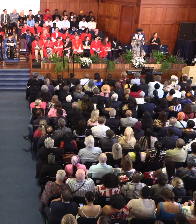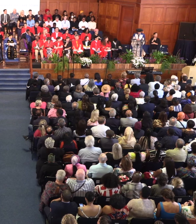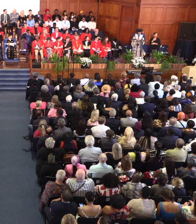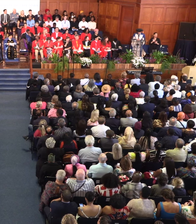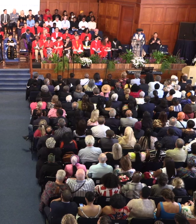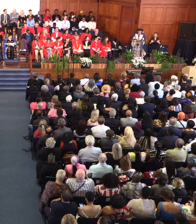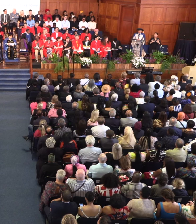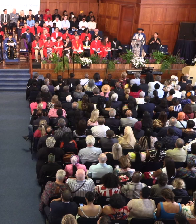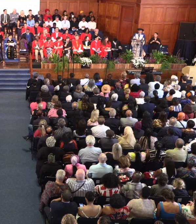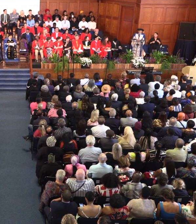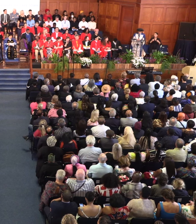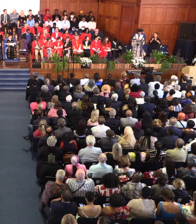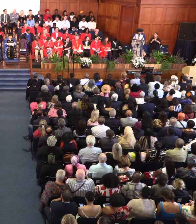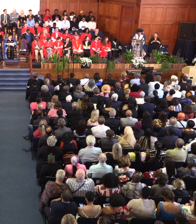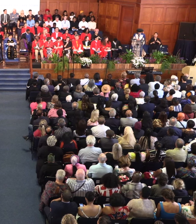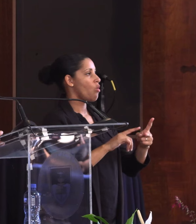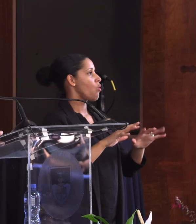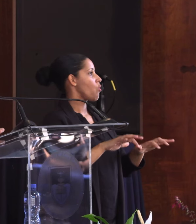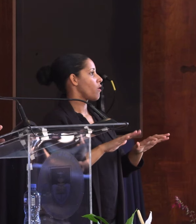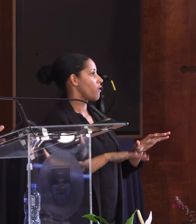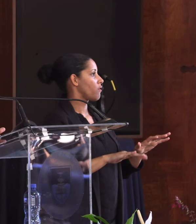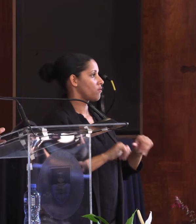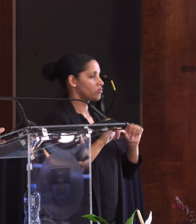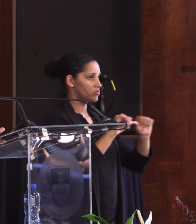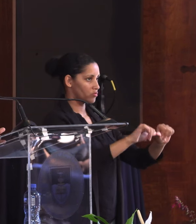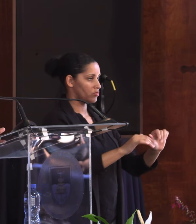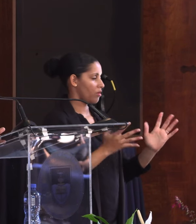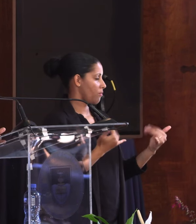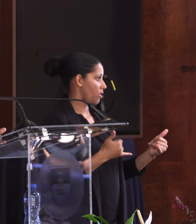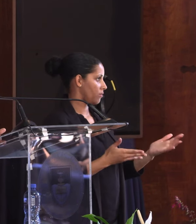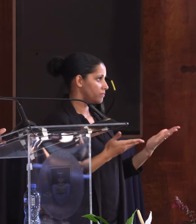the harpsichord and organ continuo. In